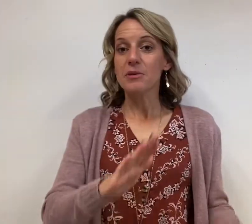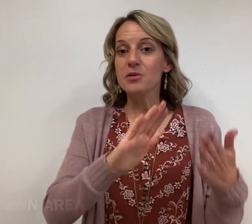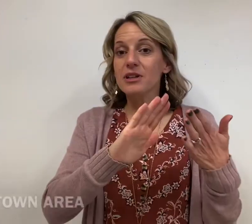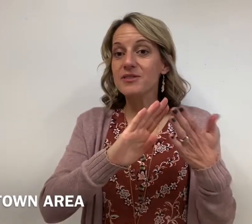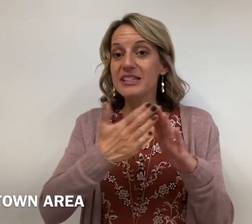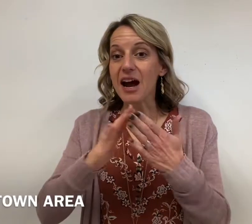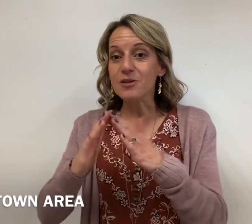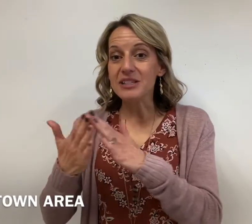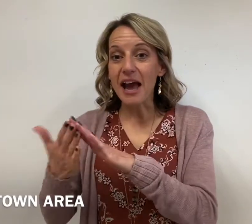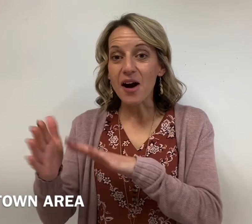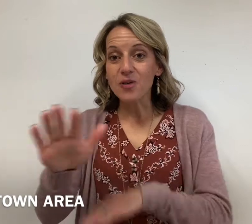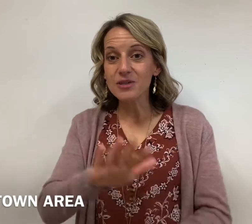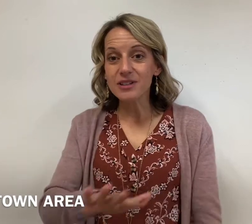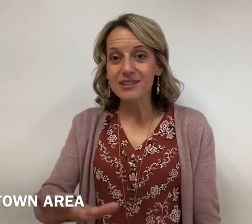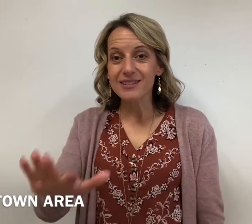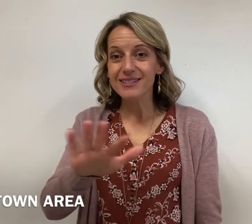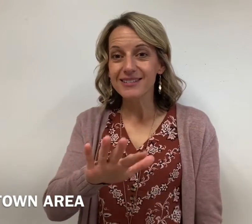live downtown